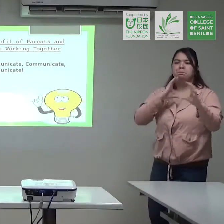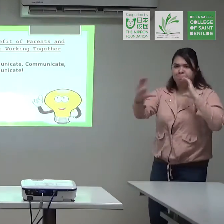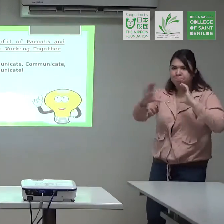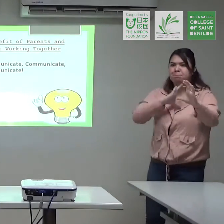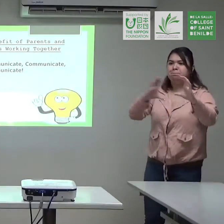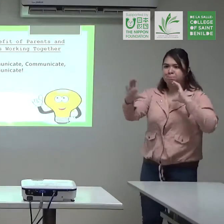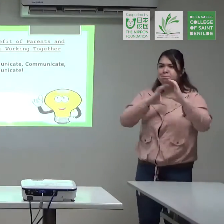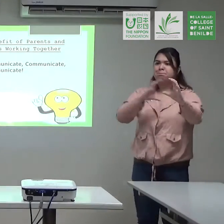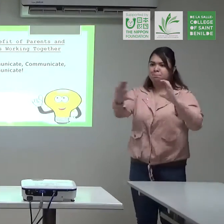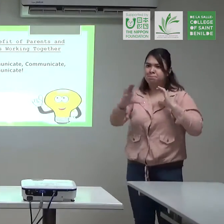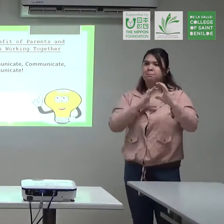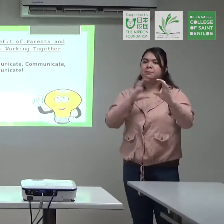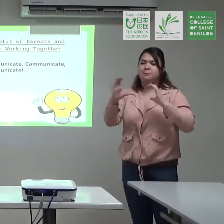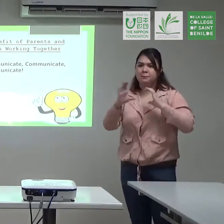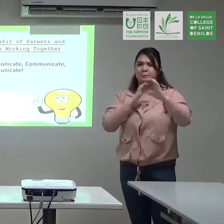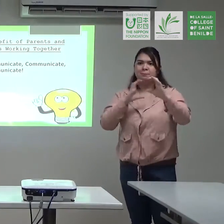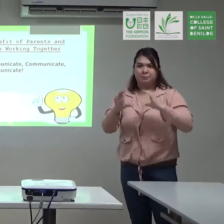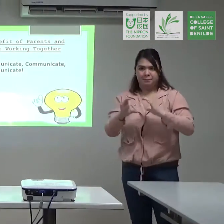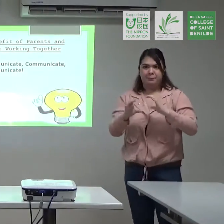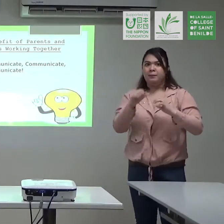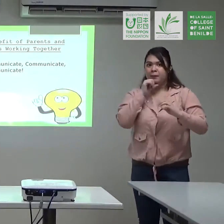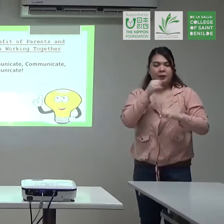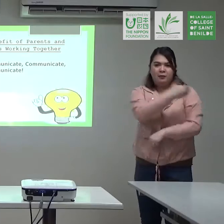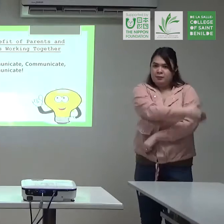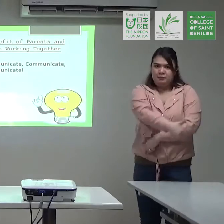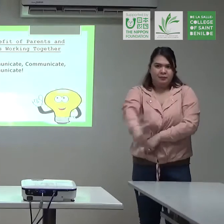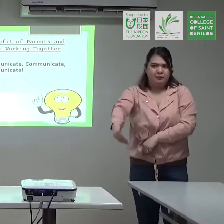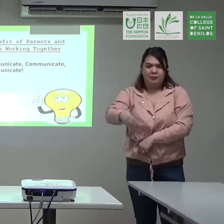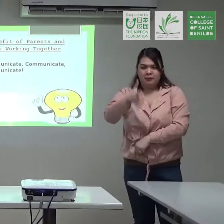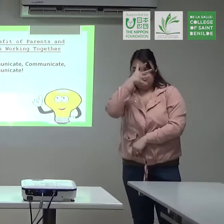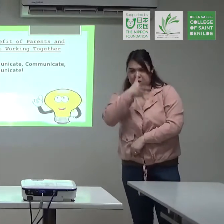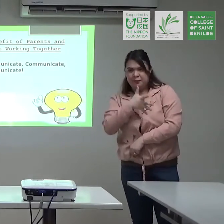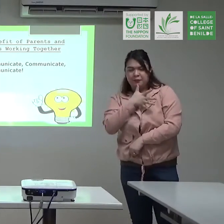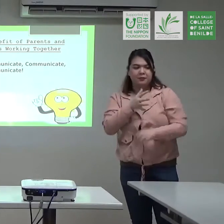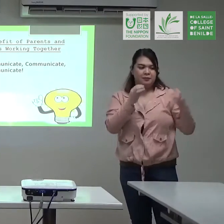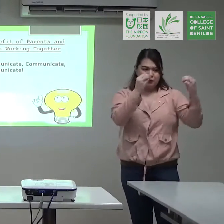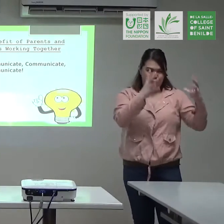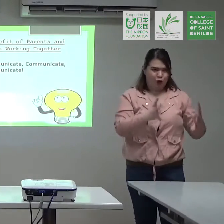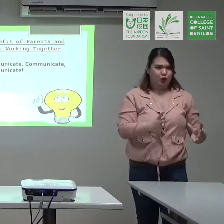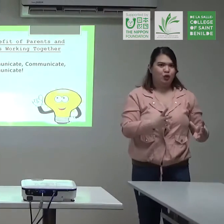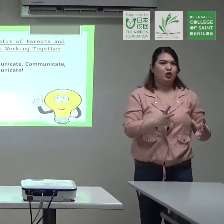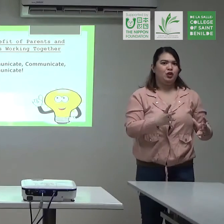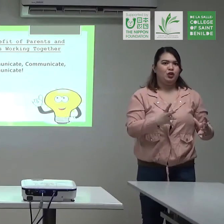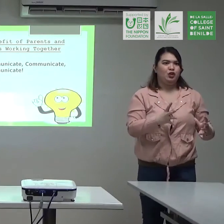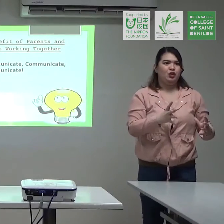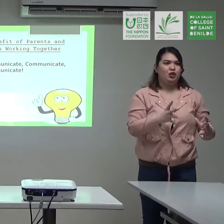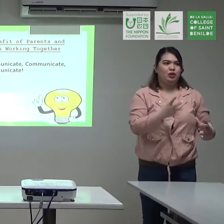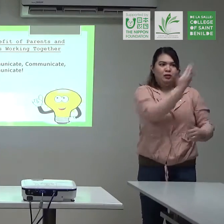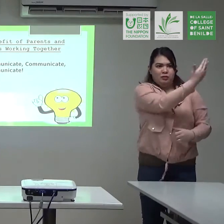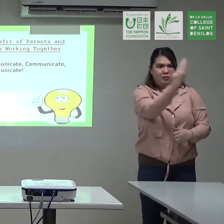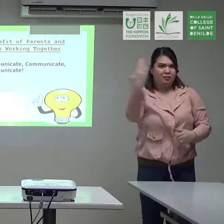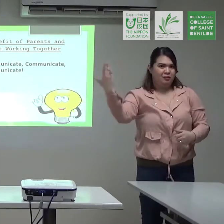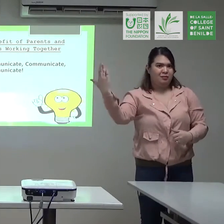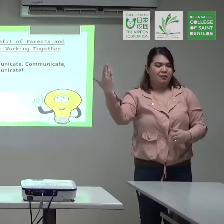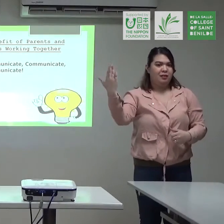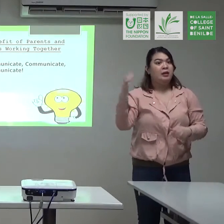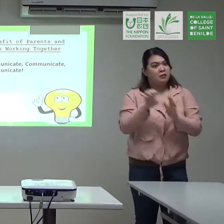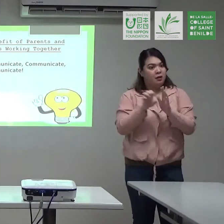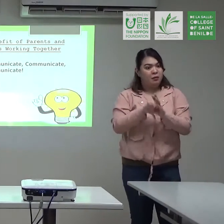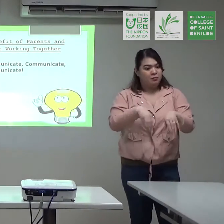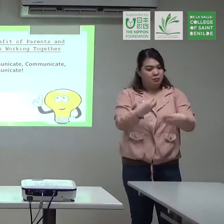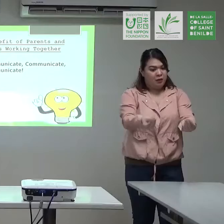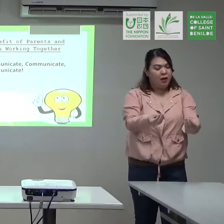communicate. So there should be no wall between parents and they should not be enemies. Pag binigyan kita ng grado na